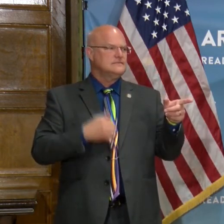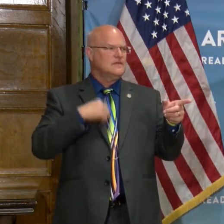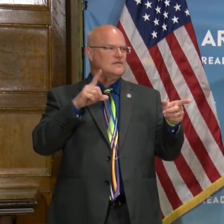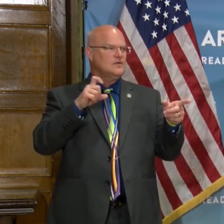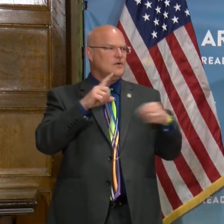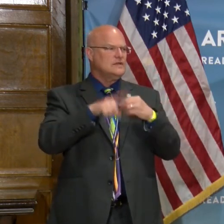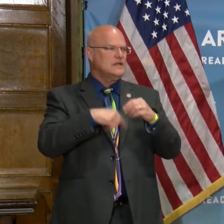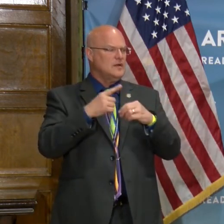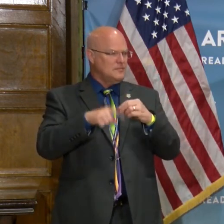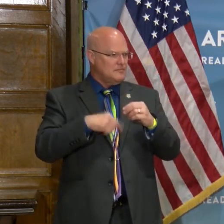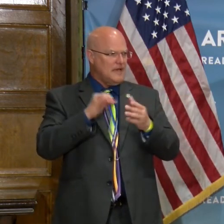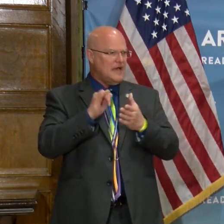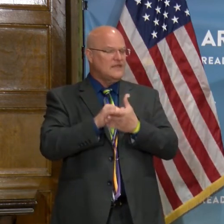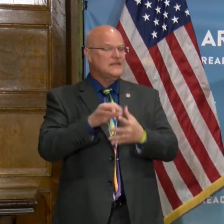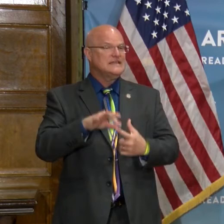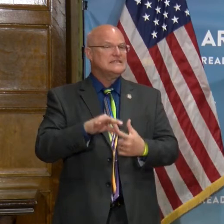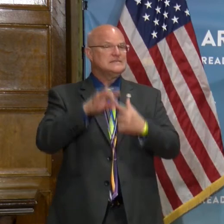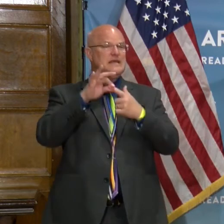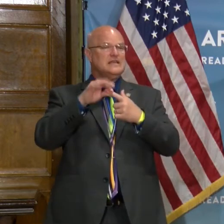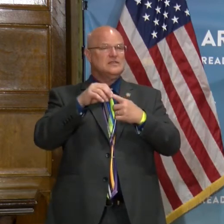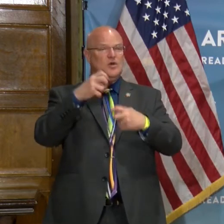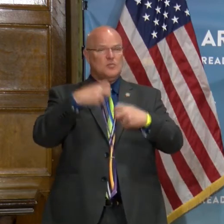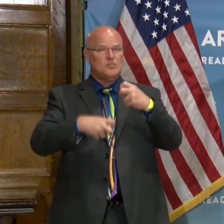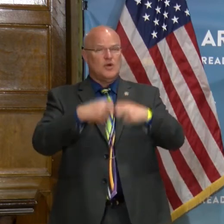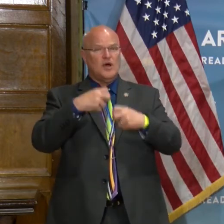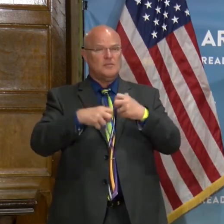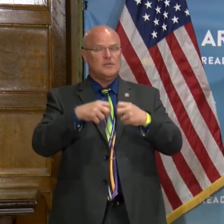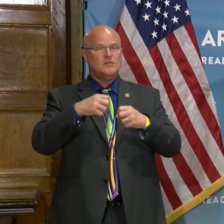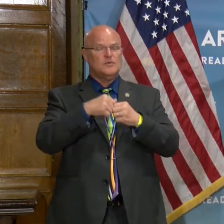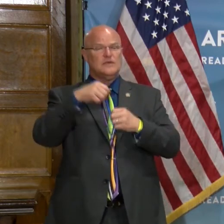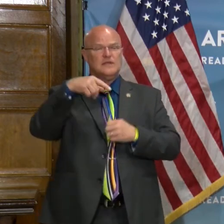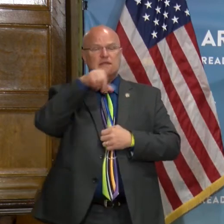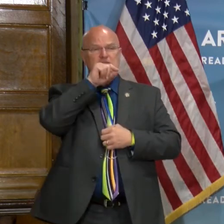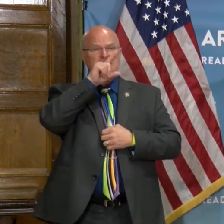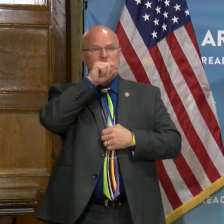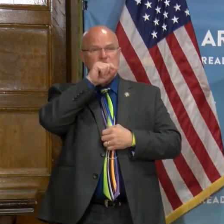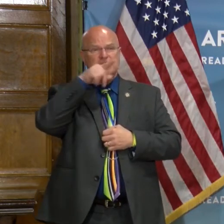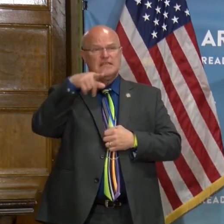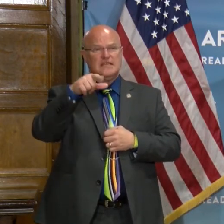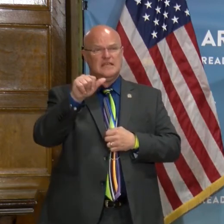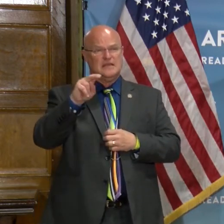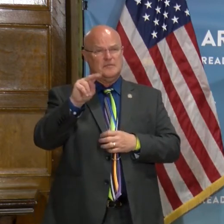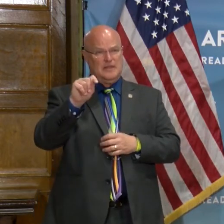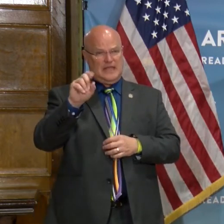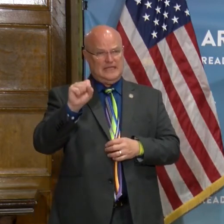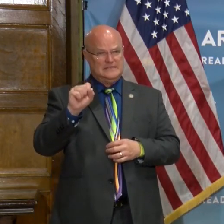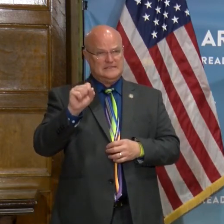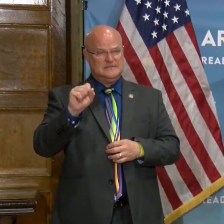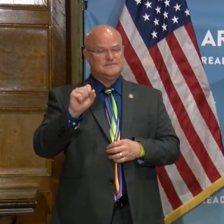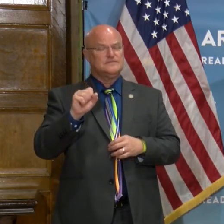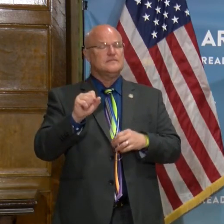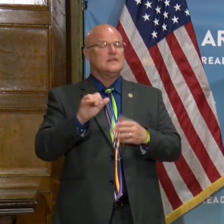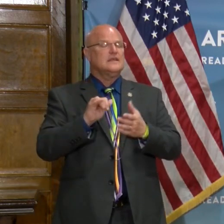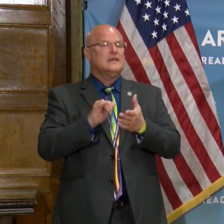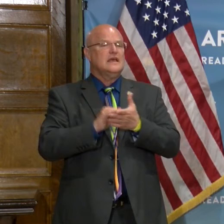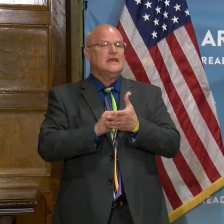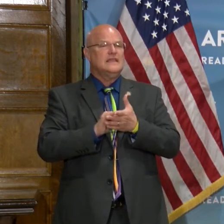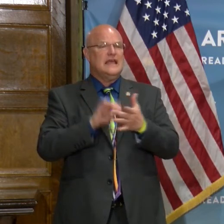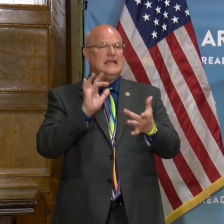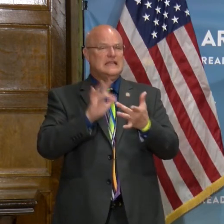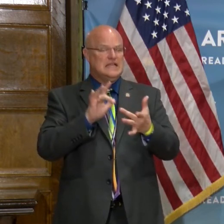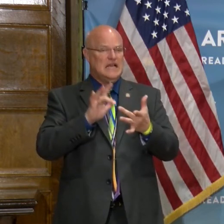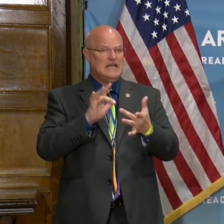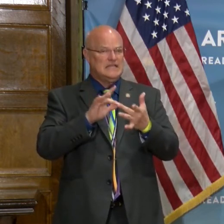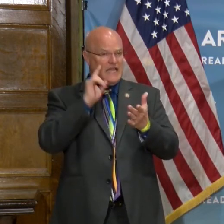question about the special problems that poultry plants present, in that